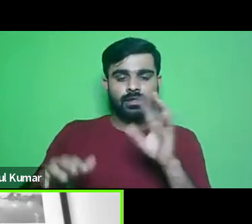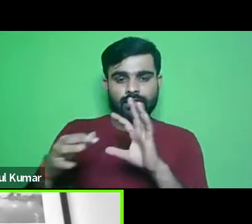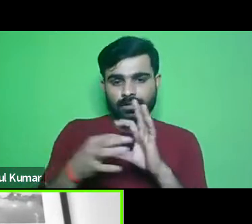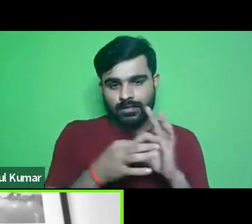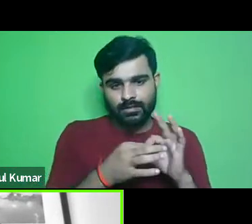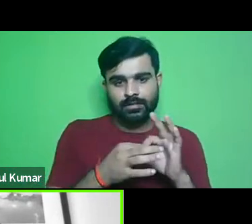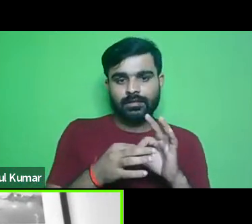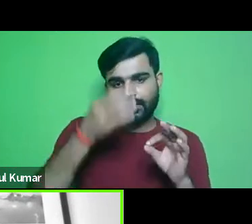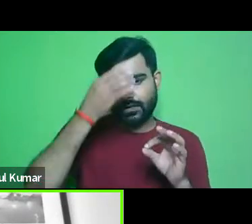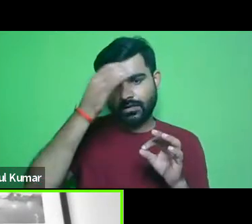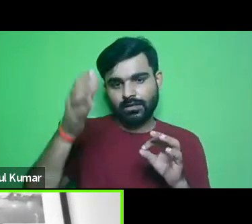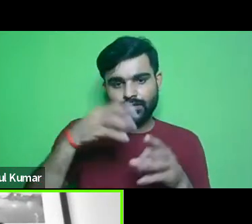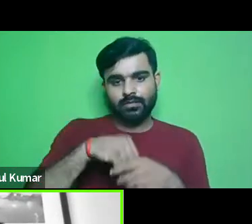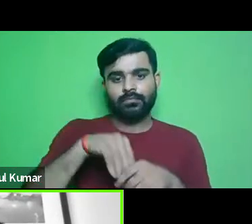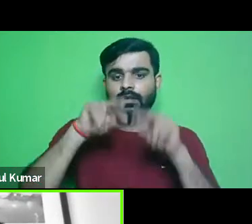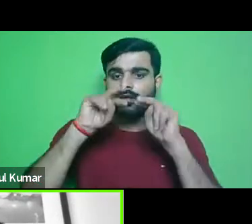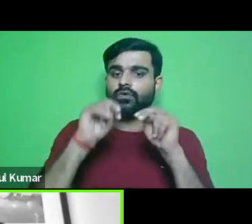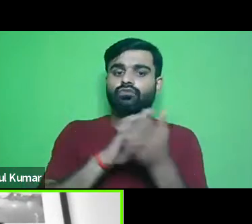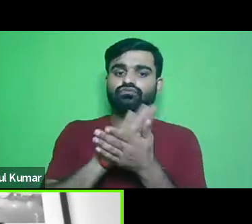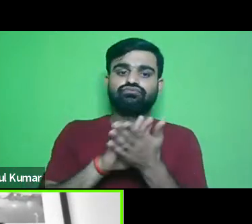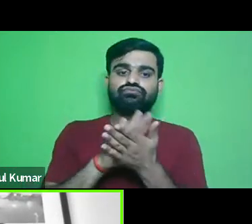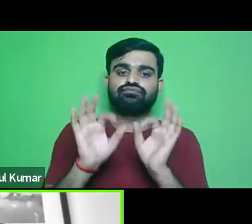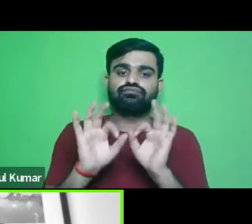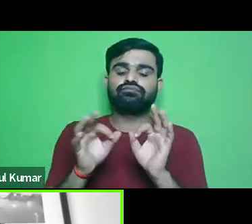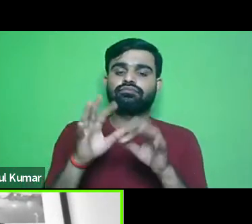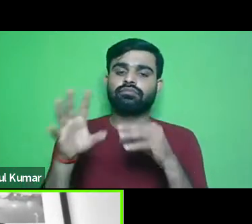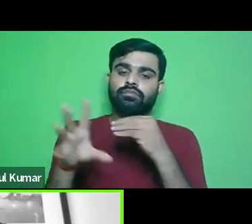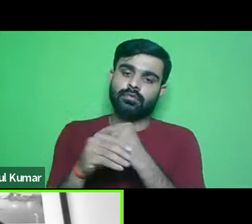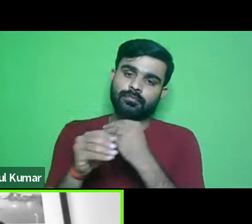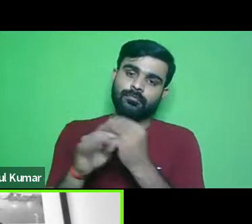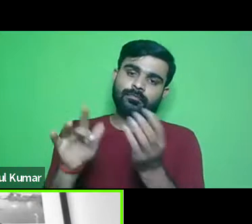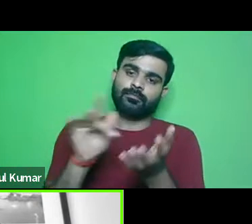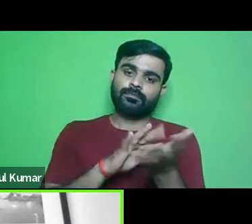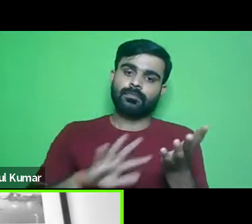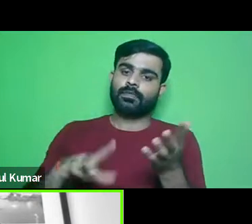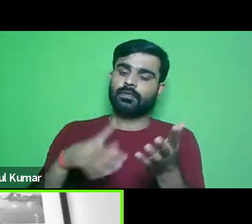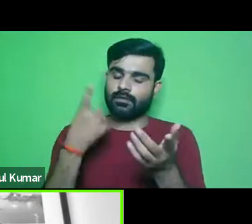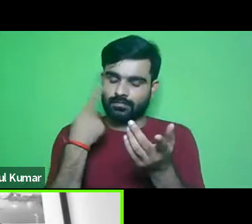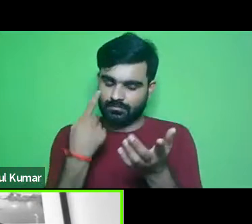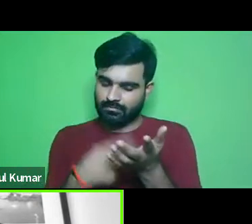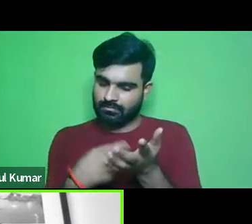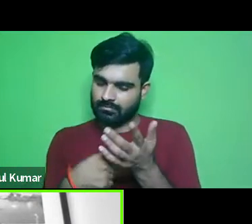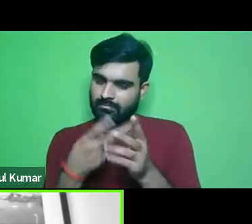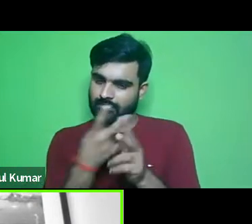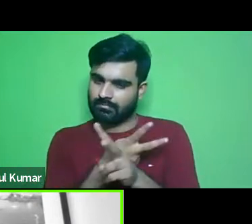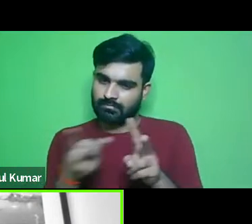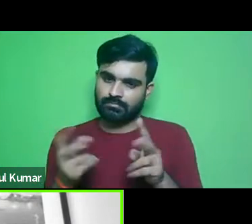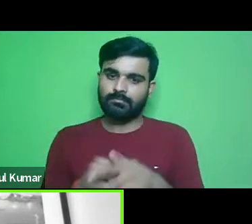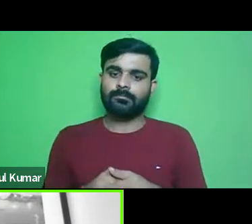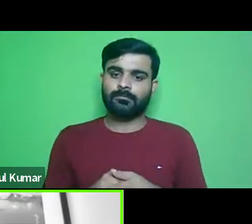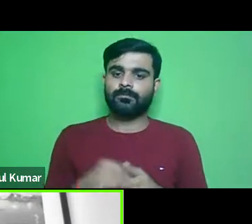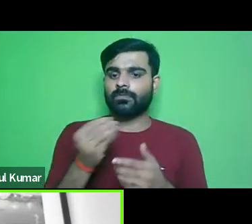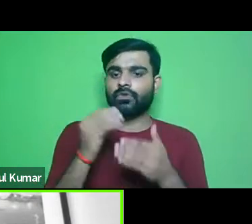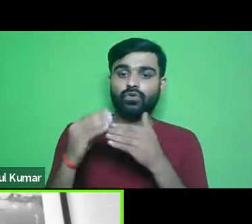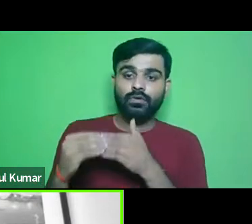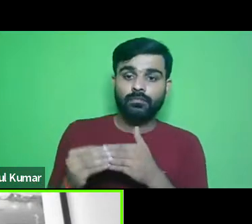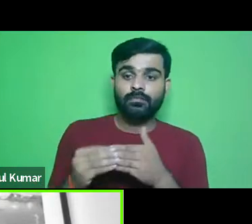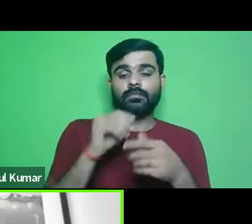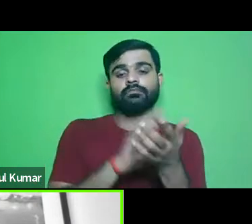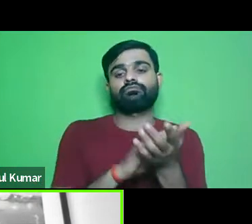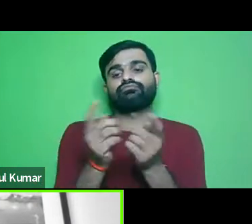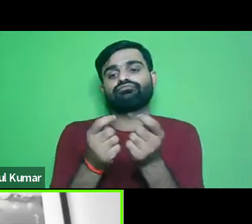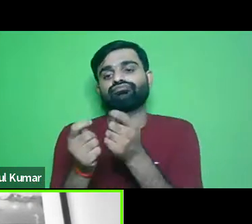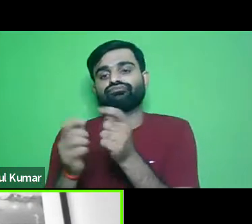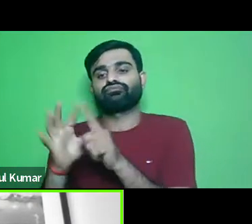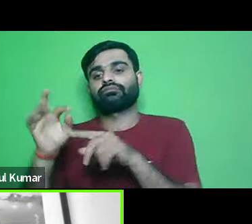think is not necessarily something that's at the stage where regulators like should be able to deal with it. It's something that I